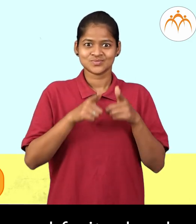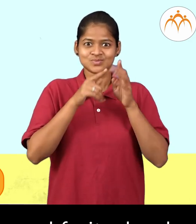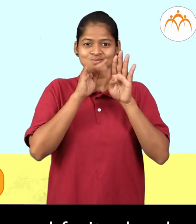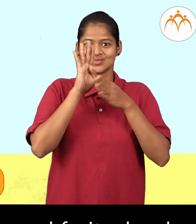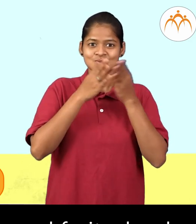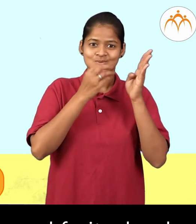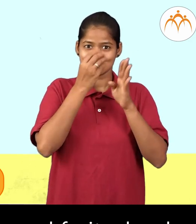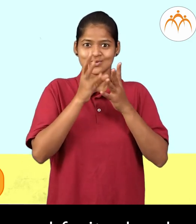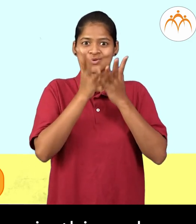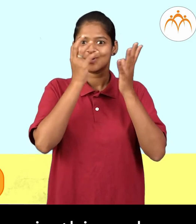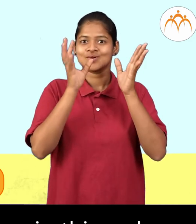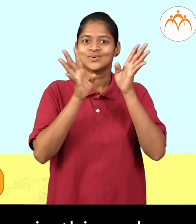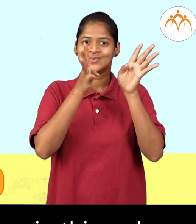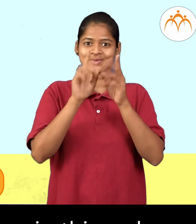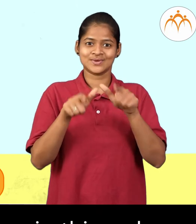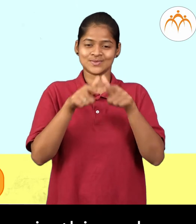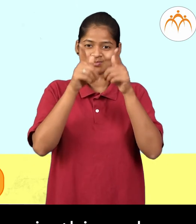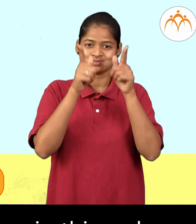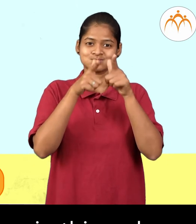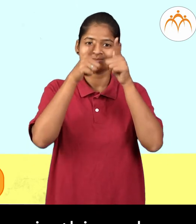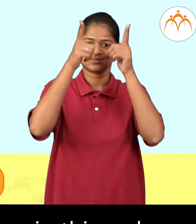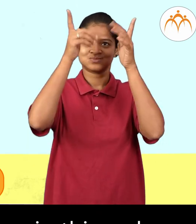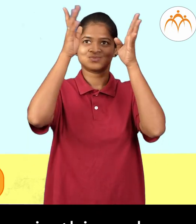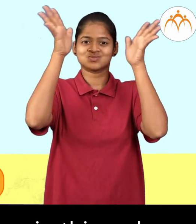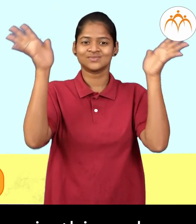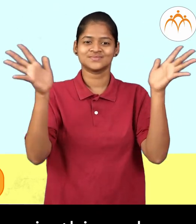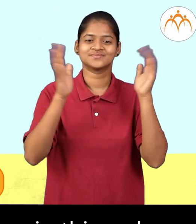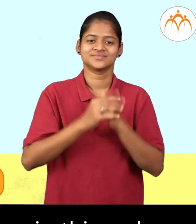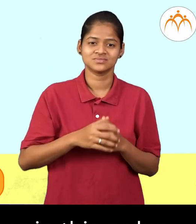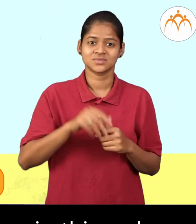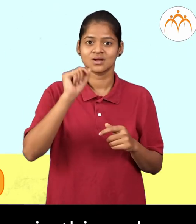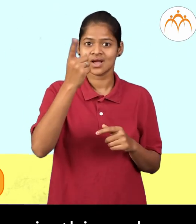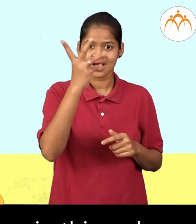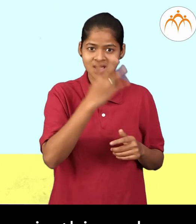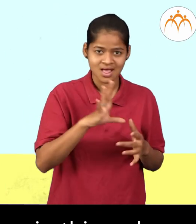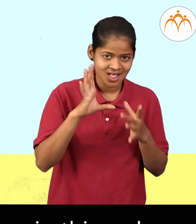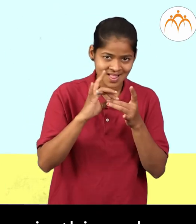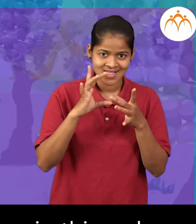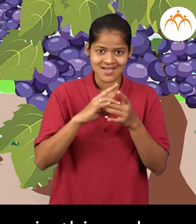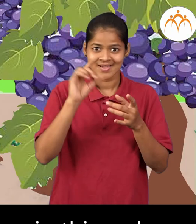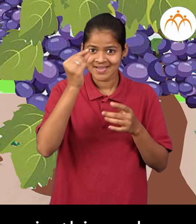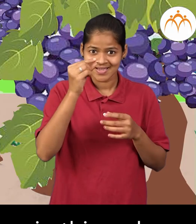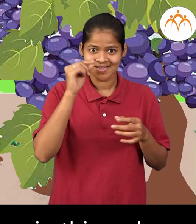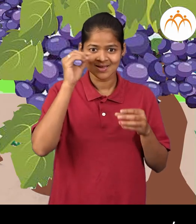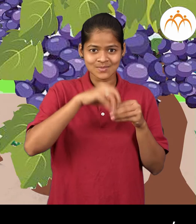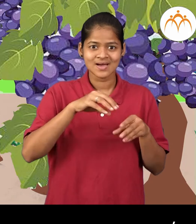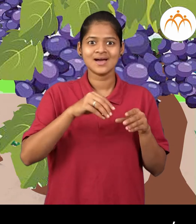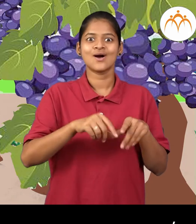develop the seed turns into a tree in this order you